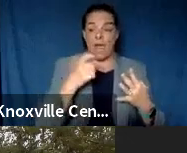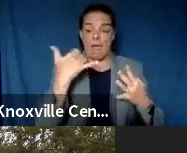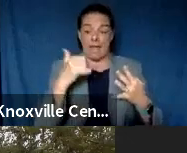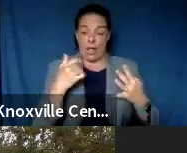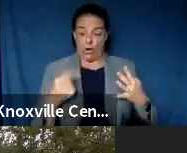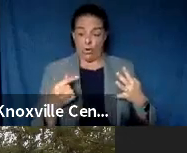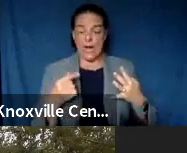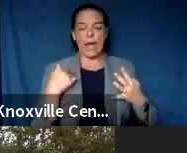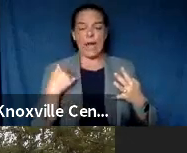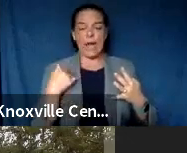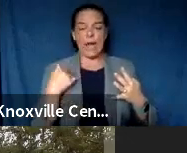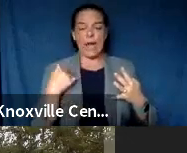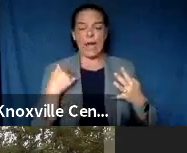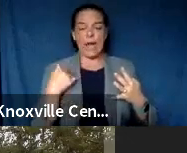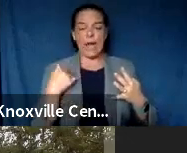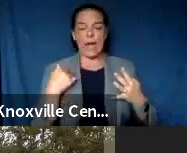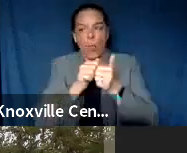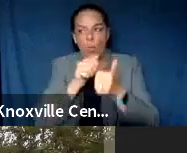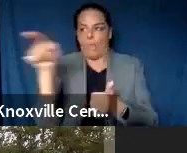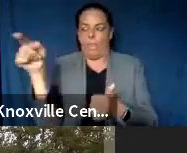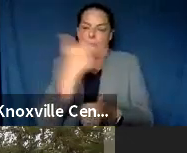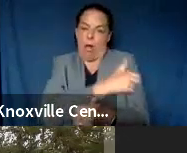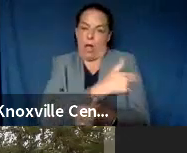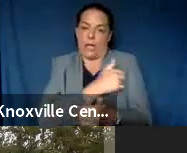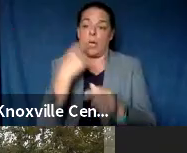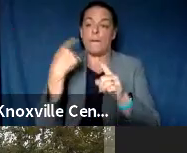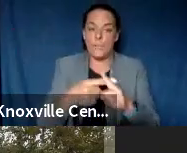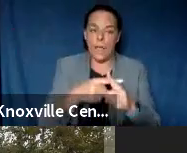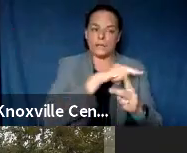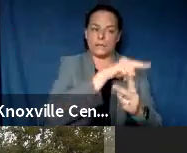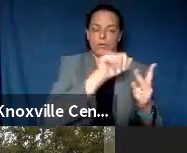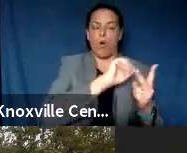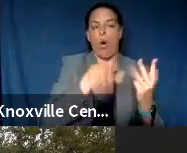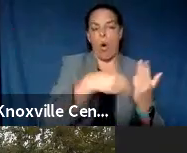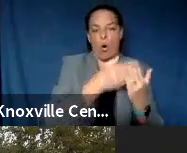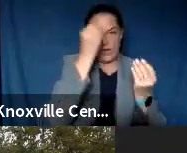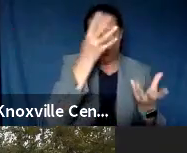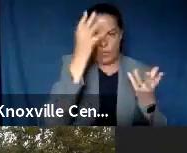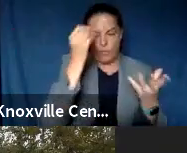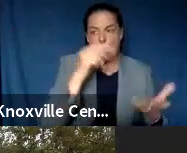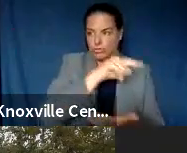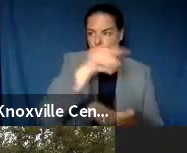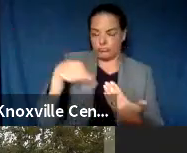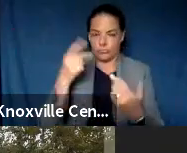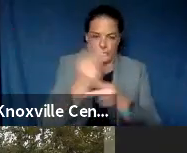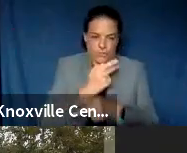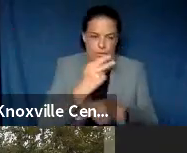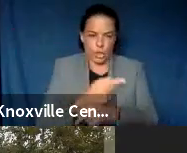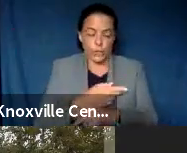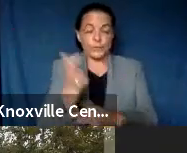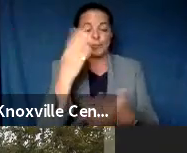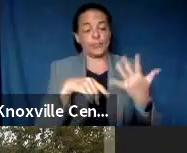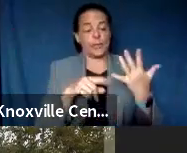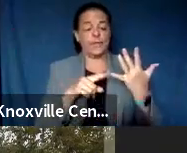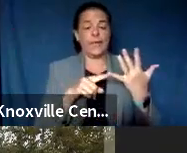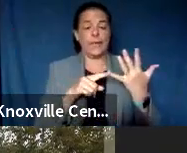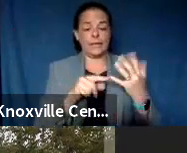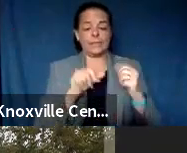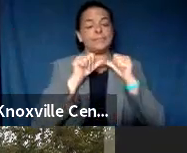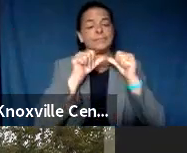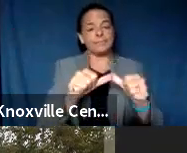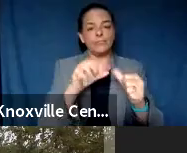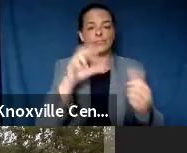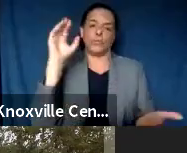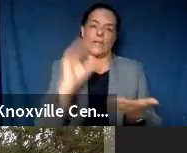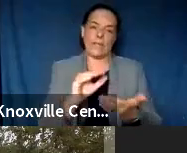hospital partners, as well as taking all of the data into consideration. And our fifth benchmark, sustained or